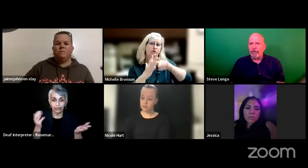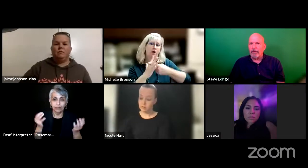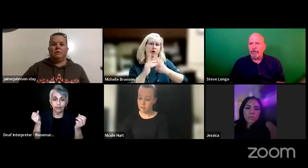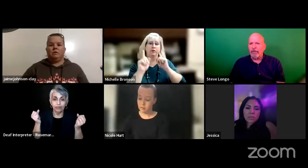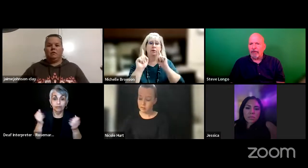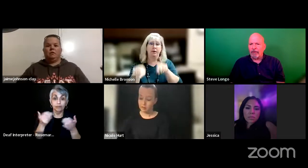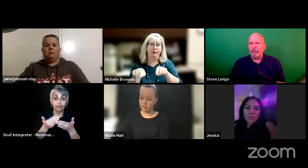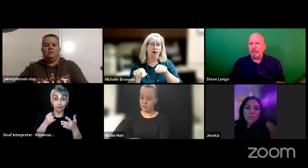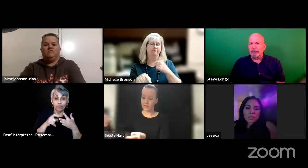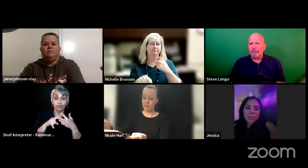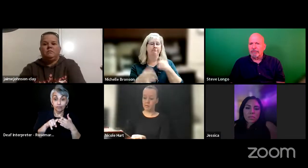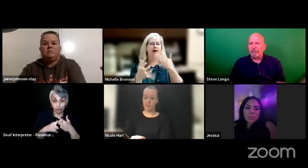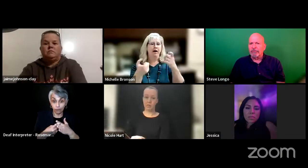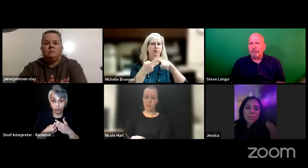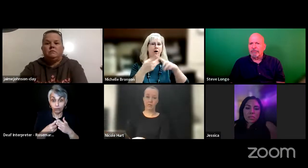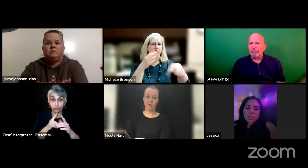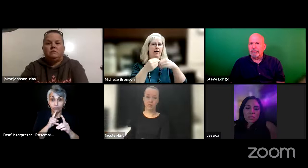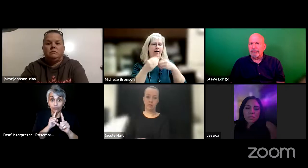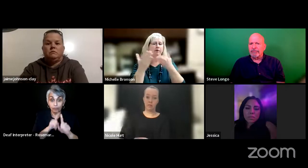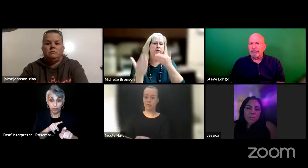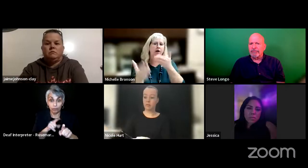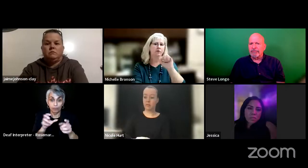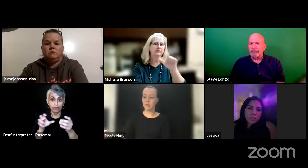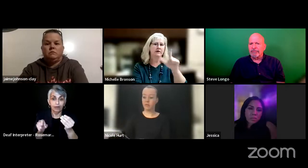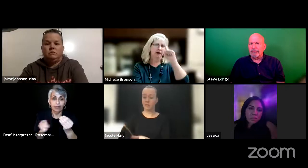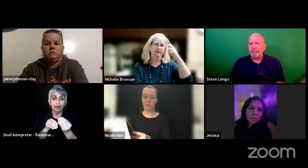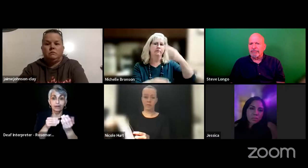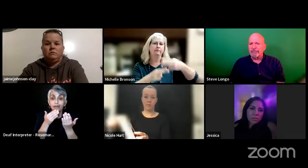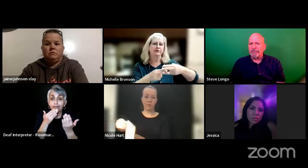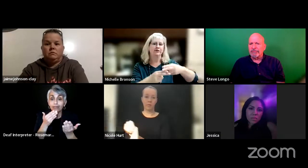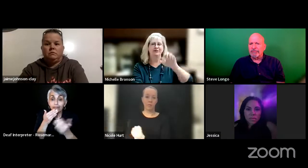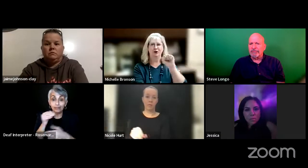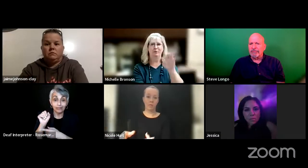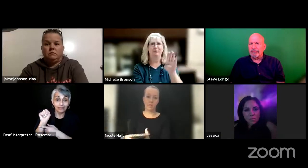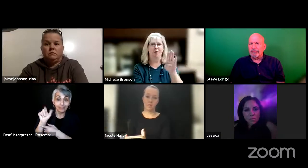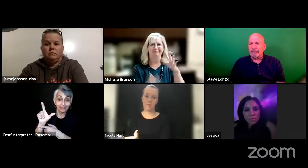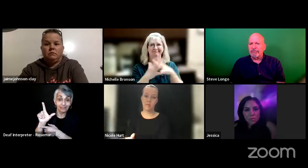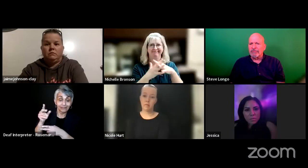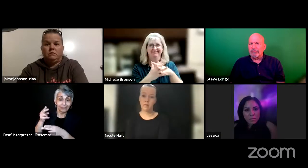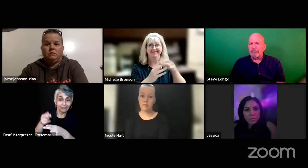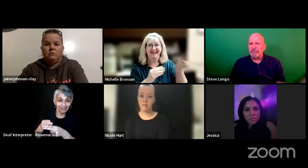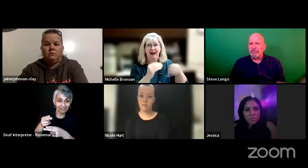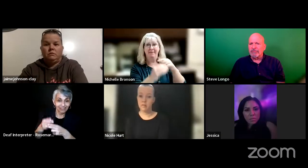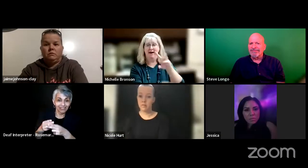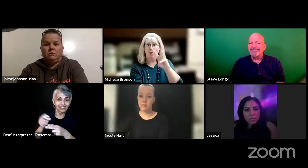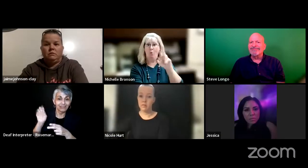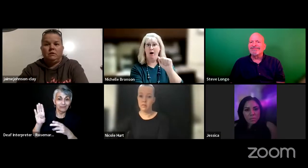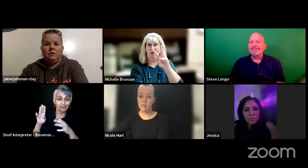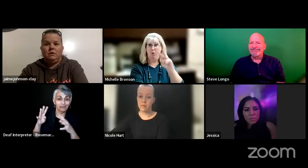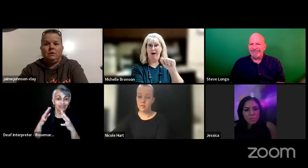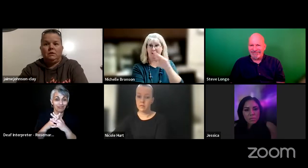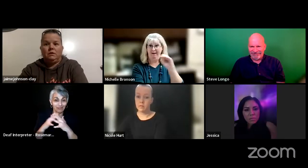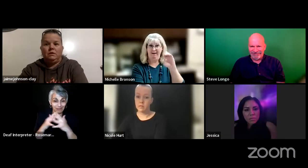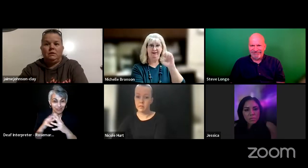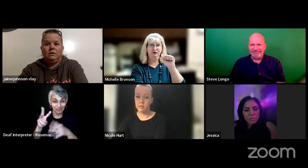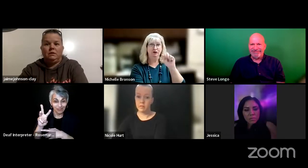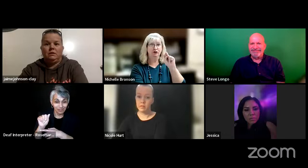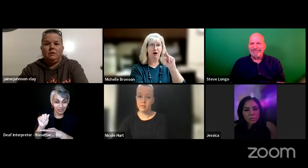And this is back to Michelle. Before I begin my report, I did want to say thank you, Steve